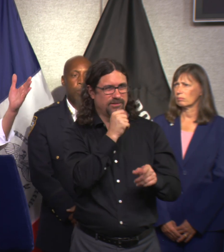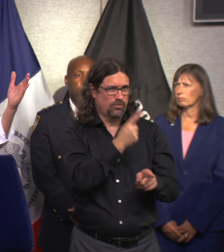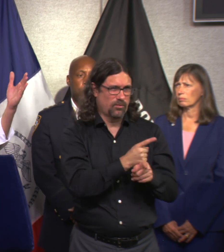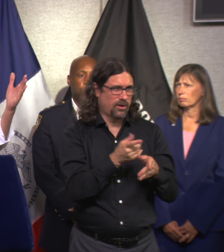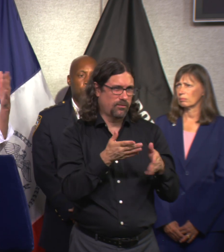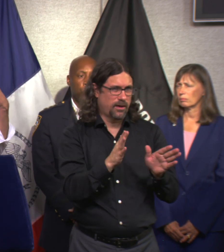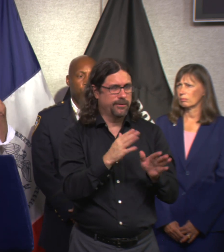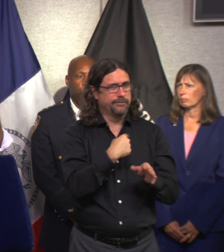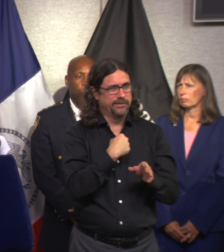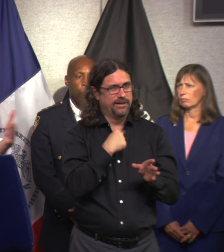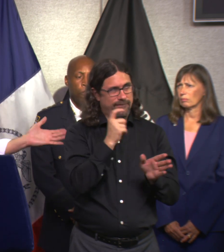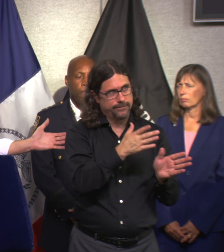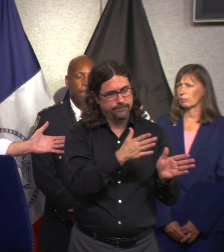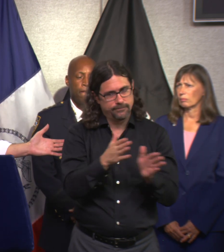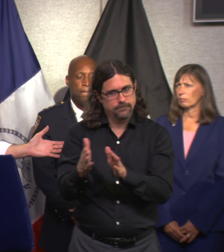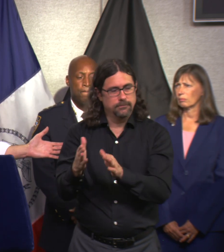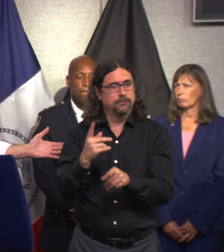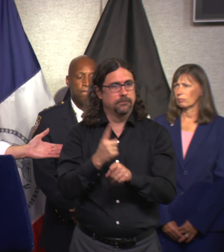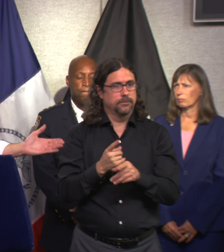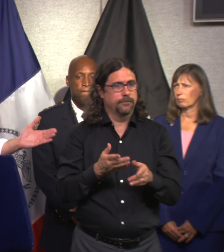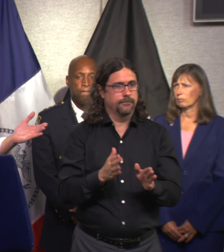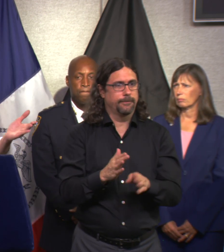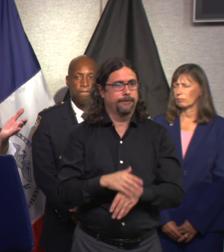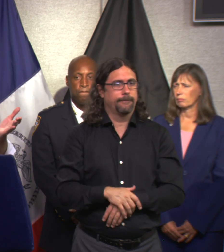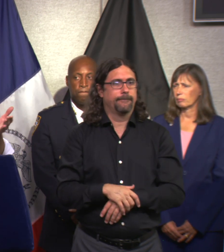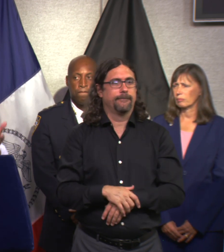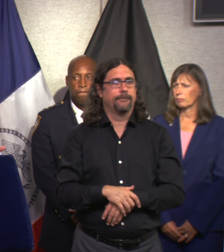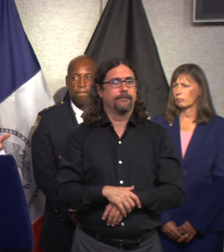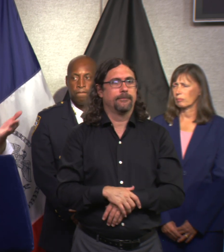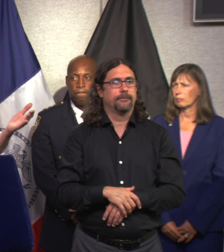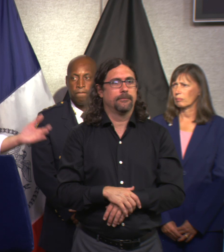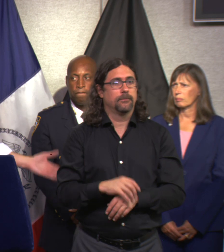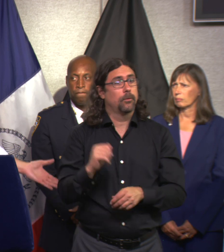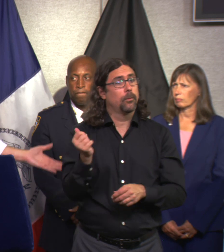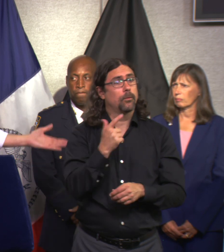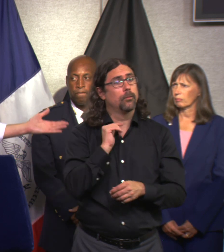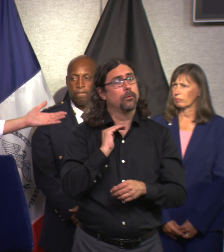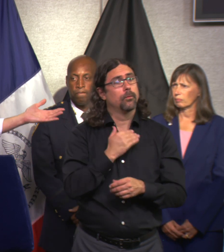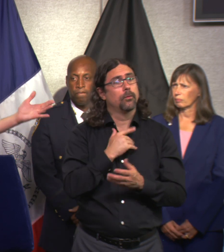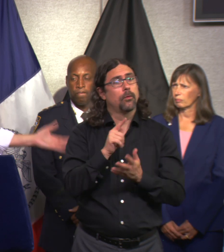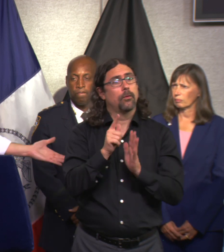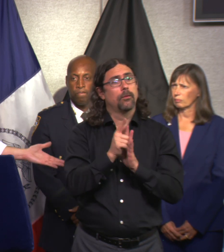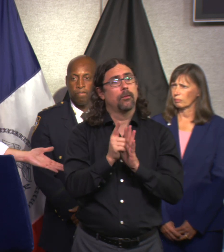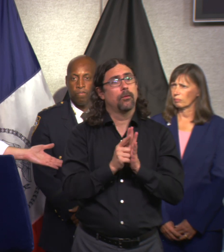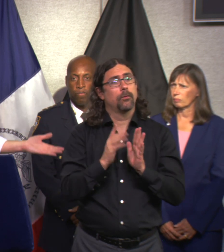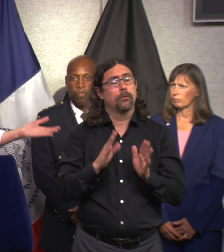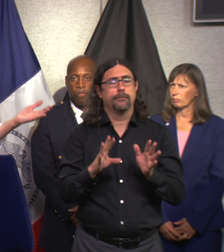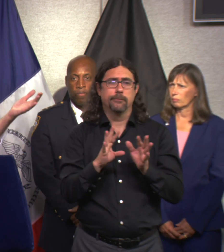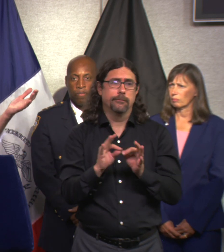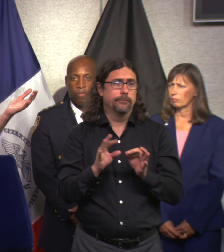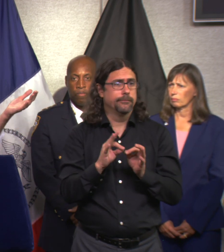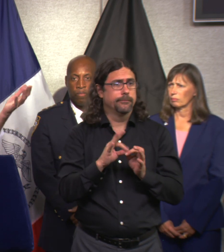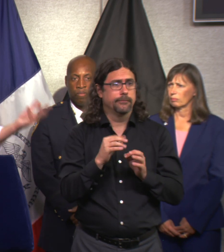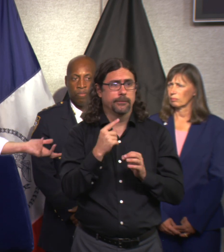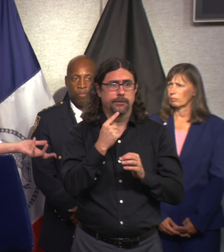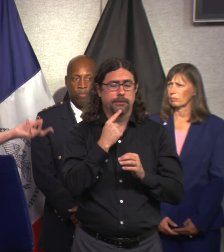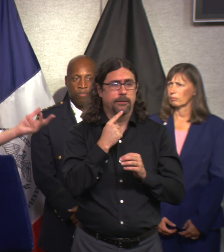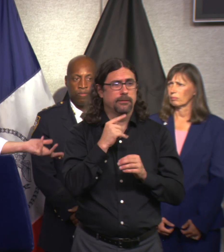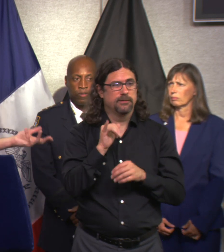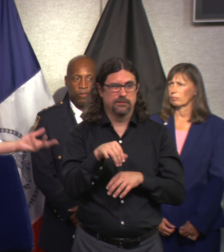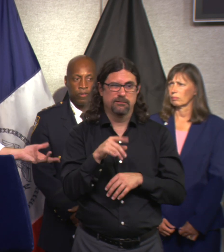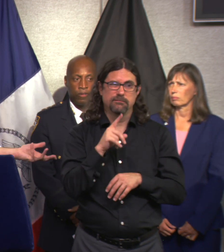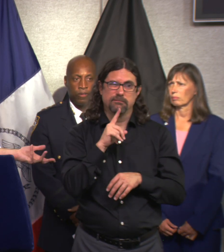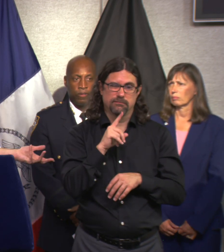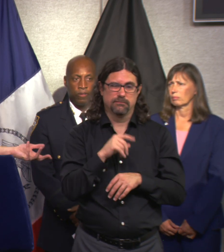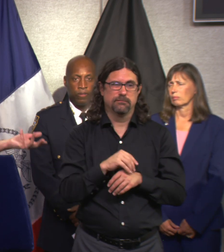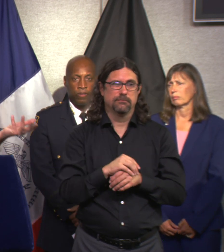circumstances, and all of our lawyers affirmed it, that in fact it could undermine a case